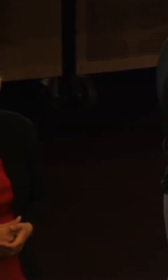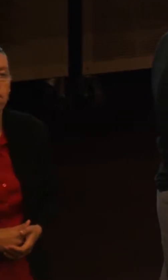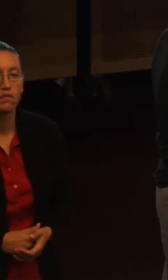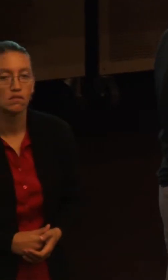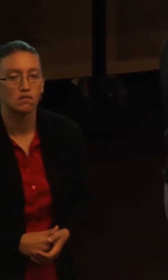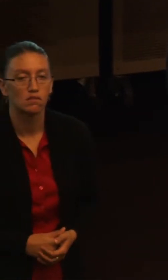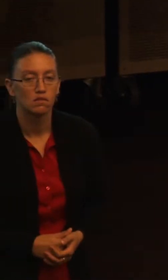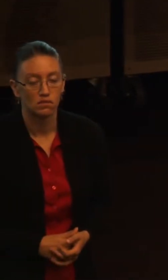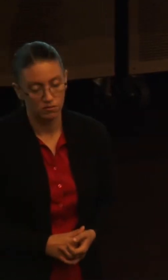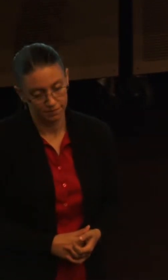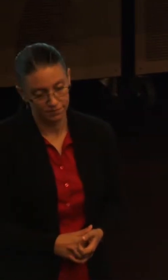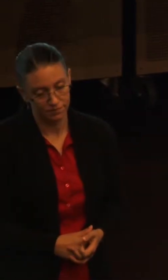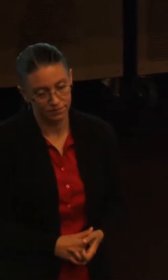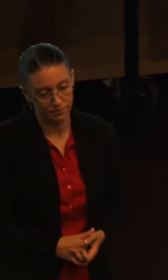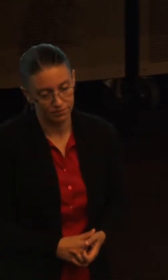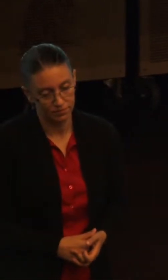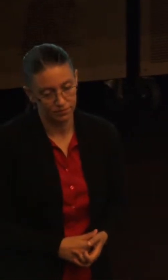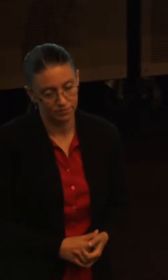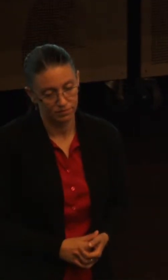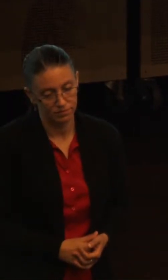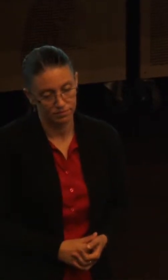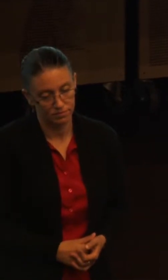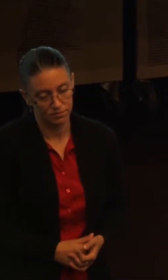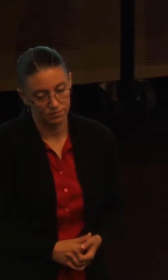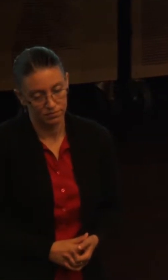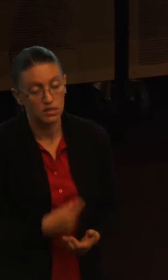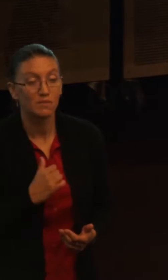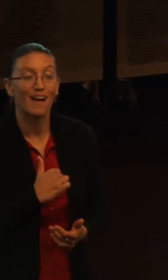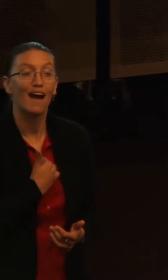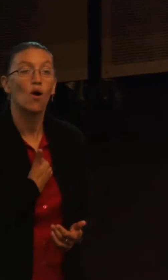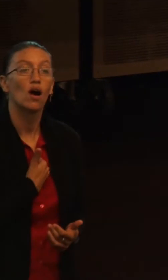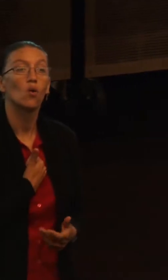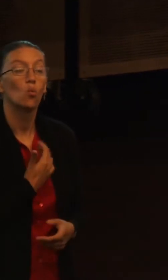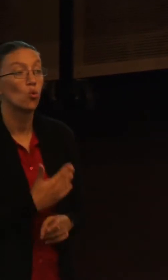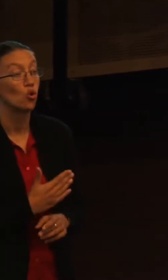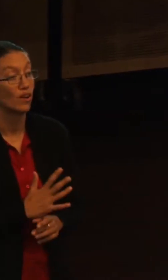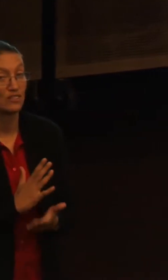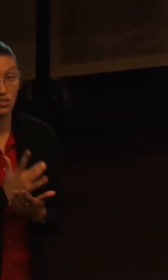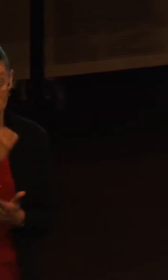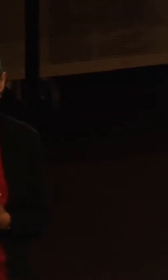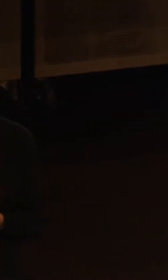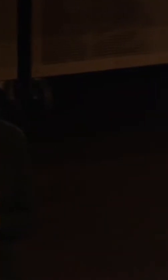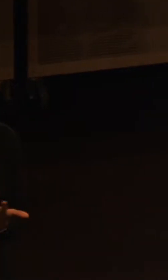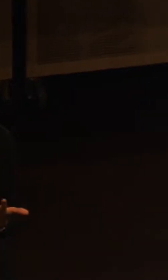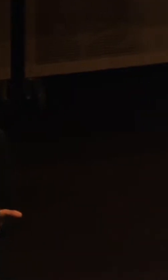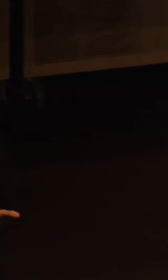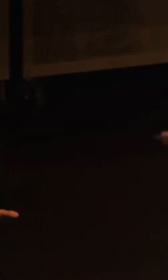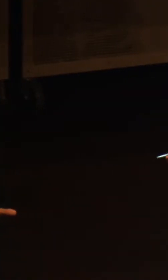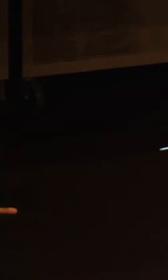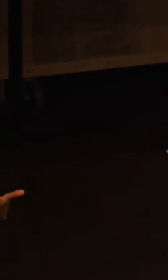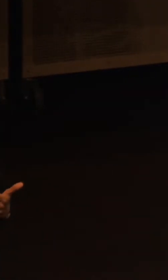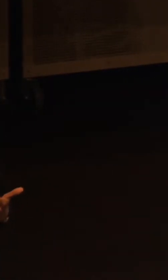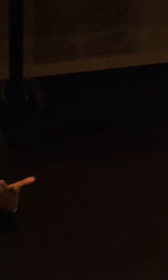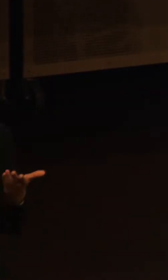bring all that together. Some of our work, however, suggests that actually, given a